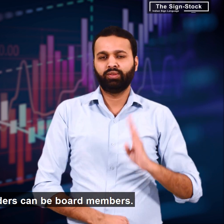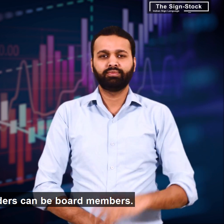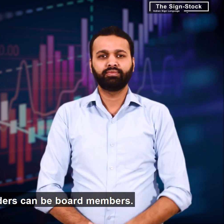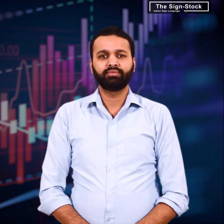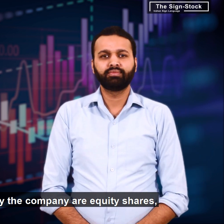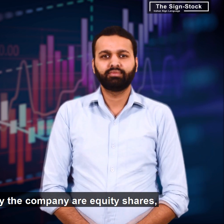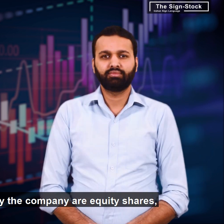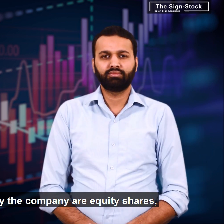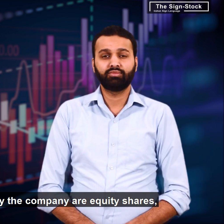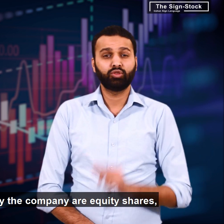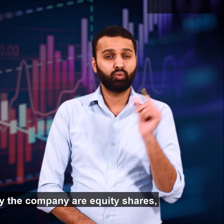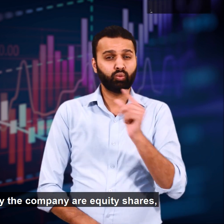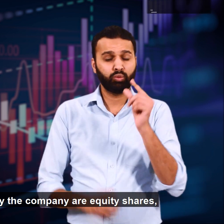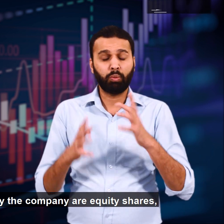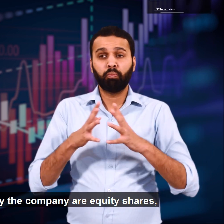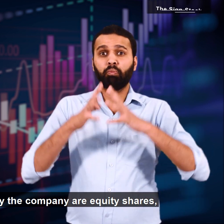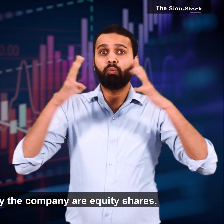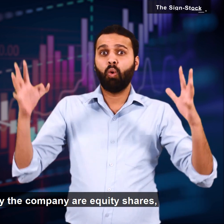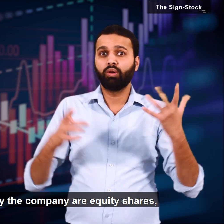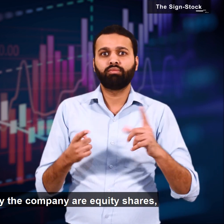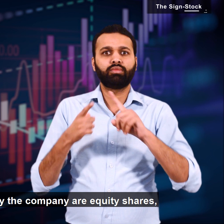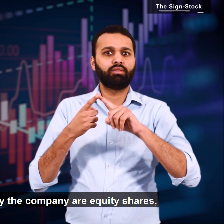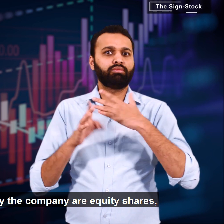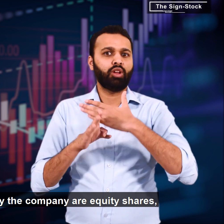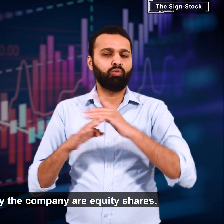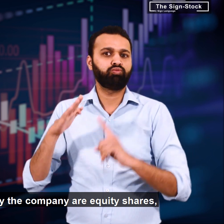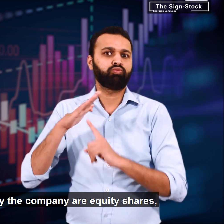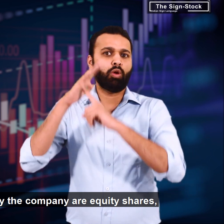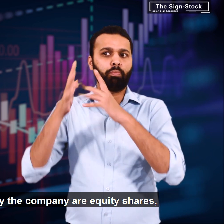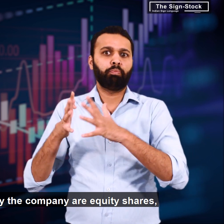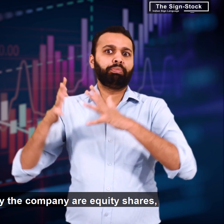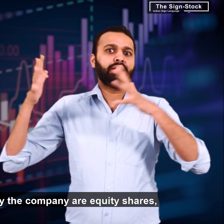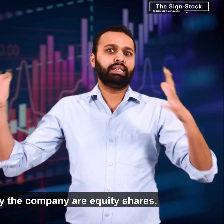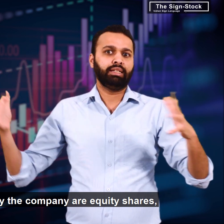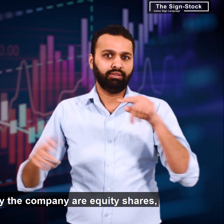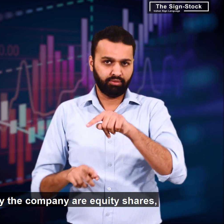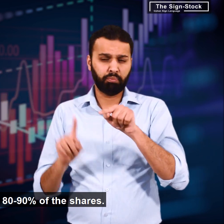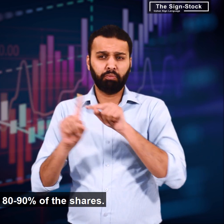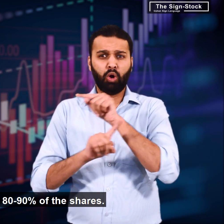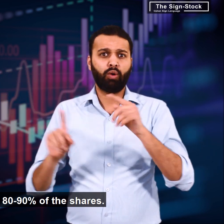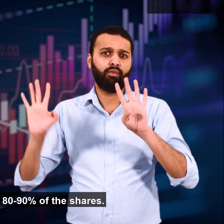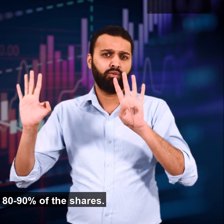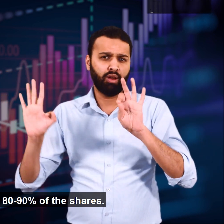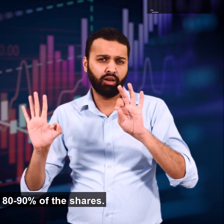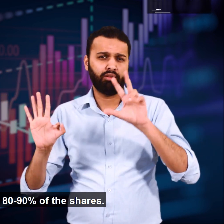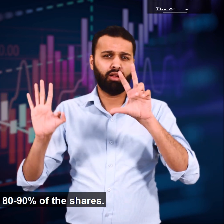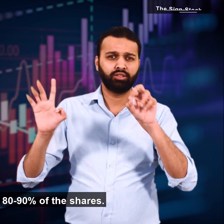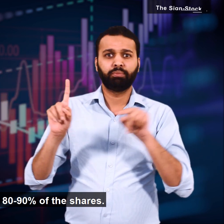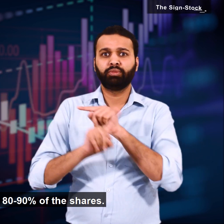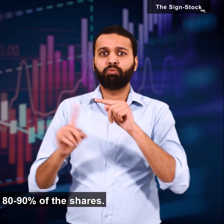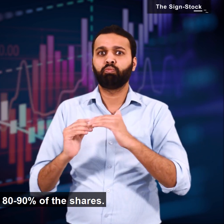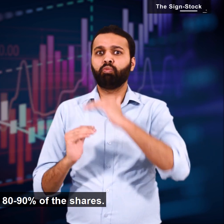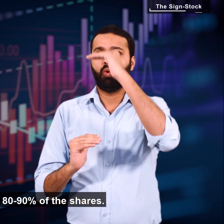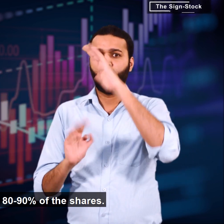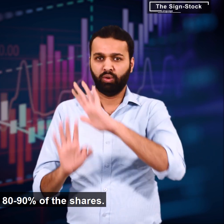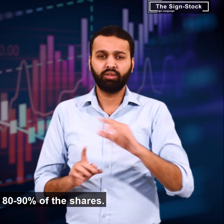members. Majority of shares issued by the company are equity shares, which is around 80 to 90% of the